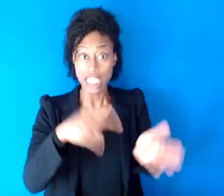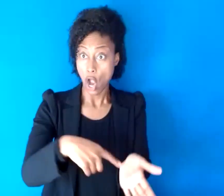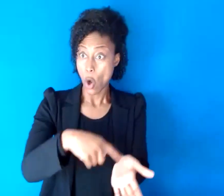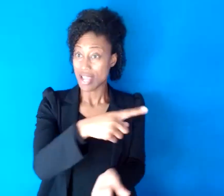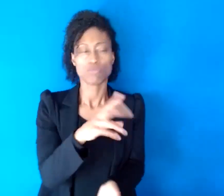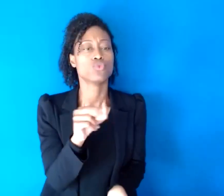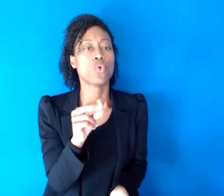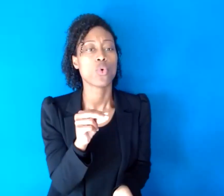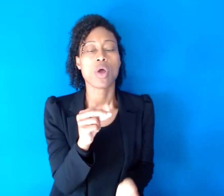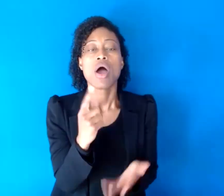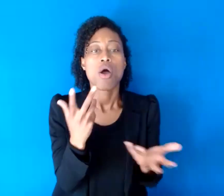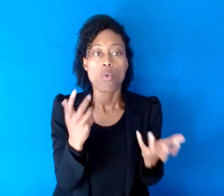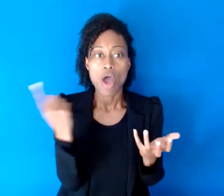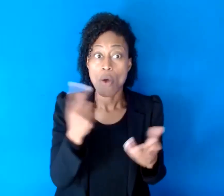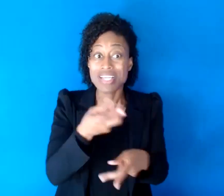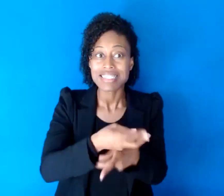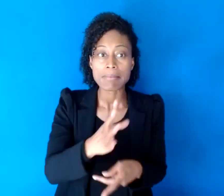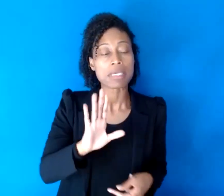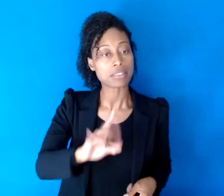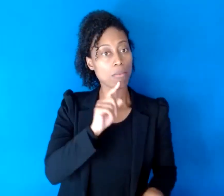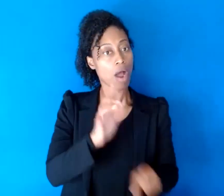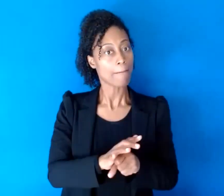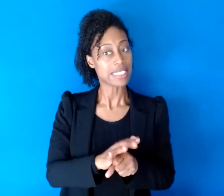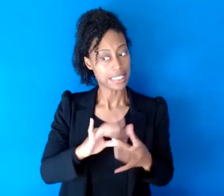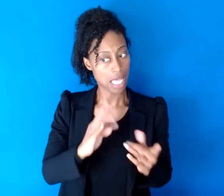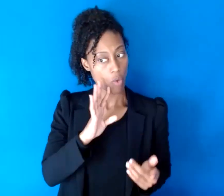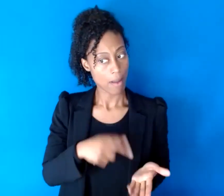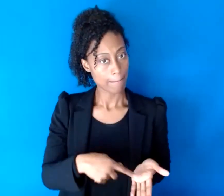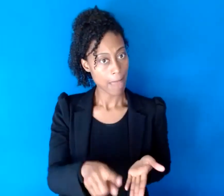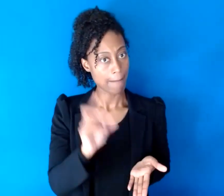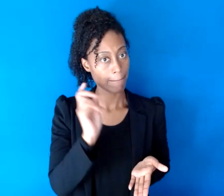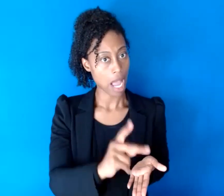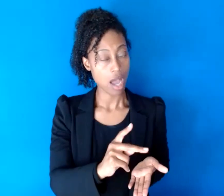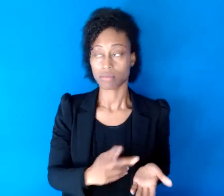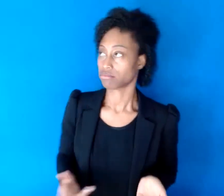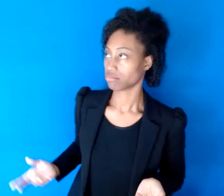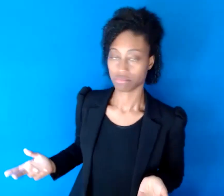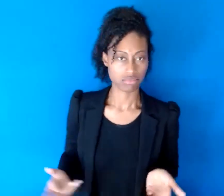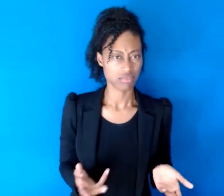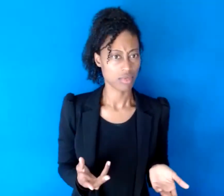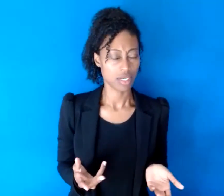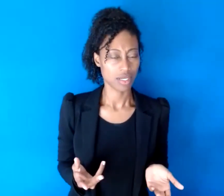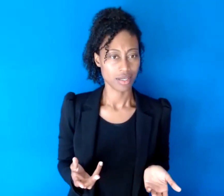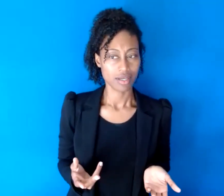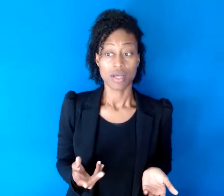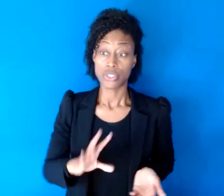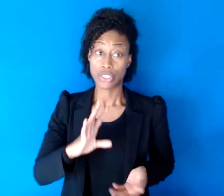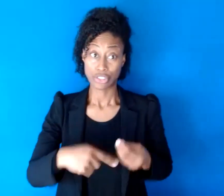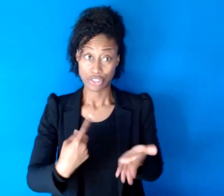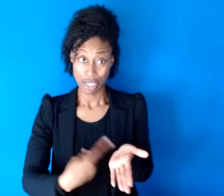wanted to always keep his word, right? So when we talk about the white fragility and the white guilt, a lot of times